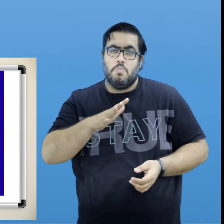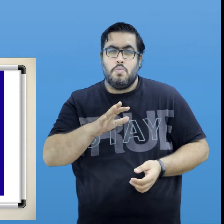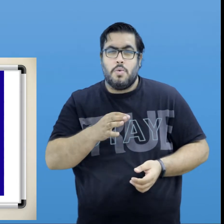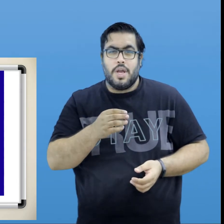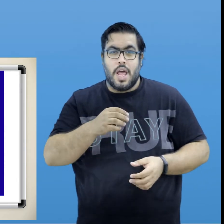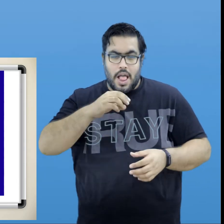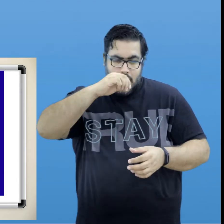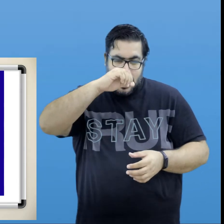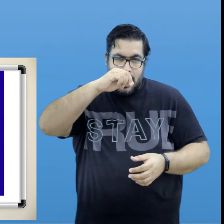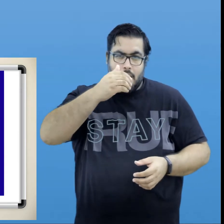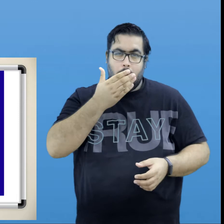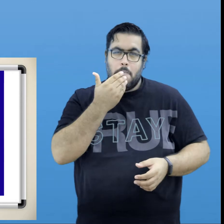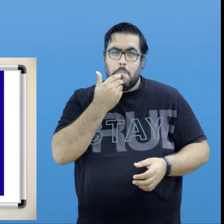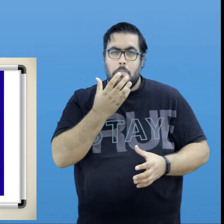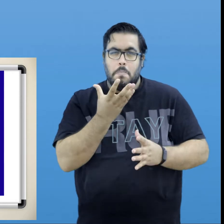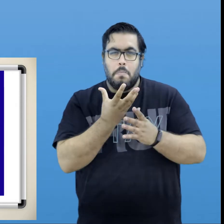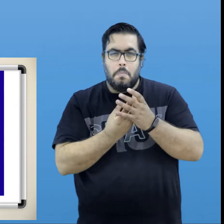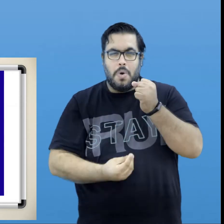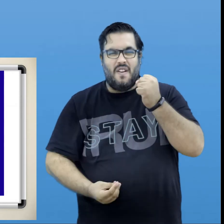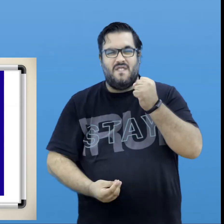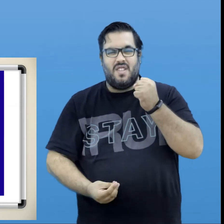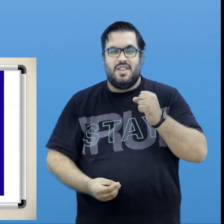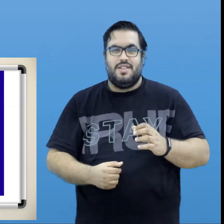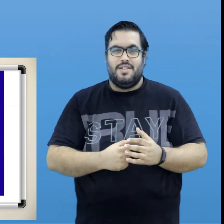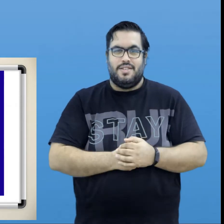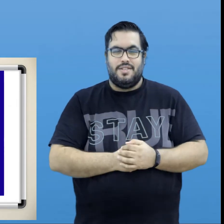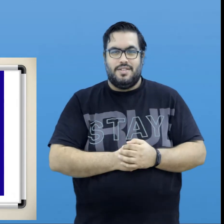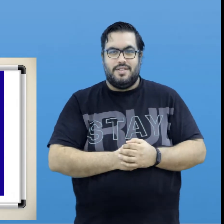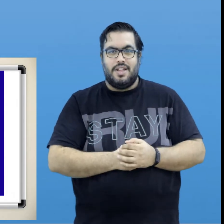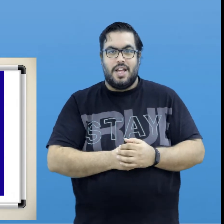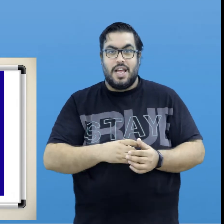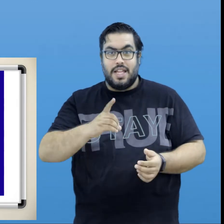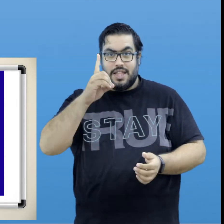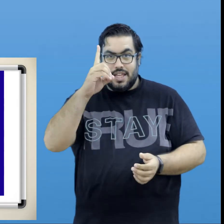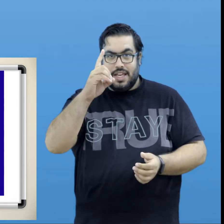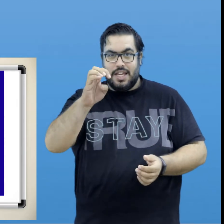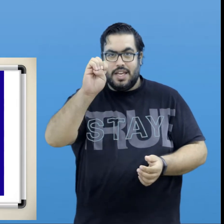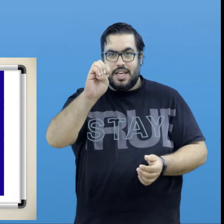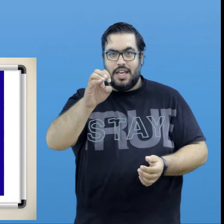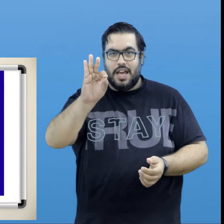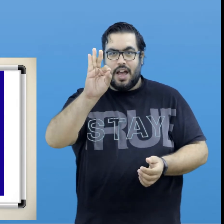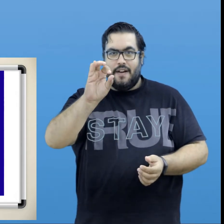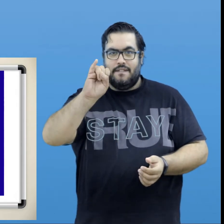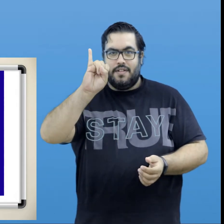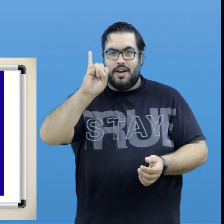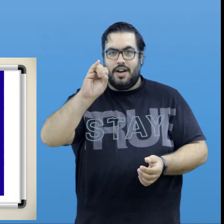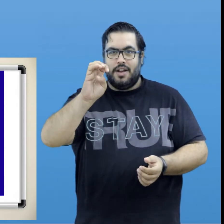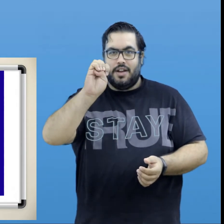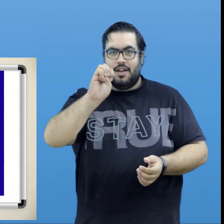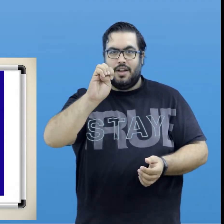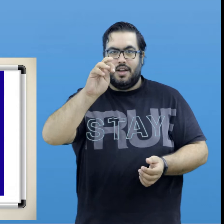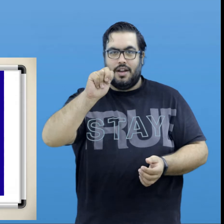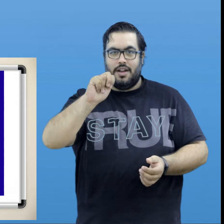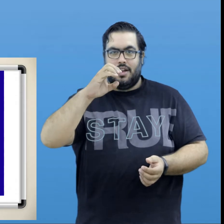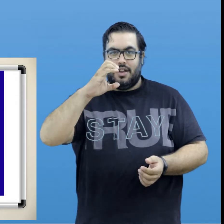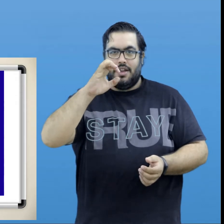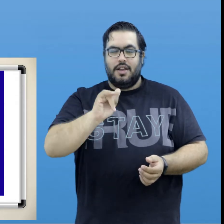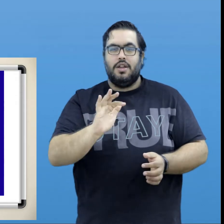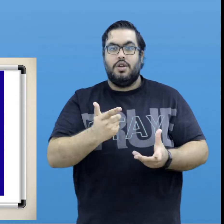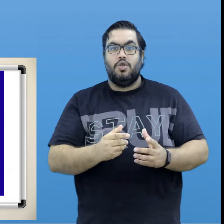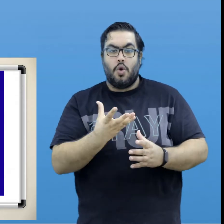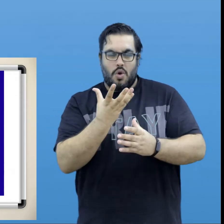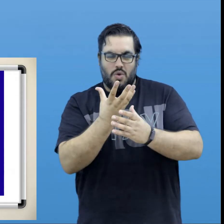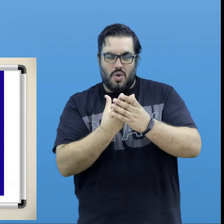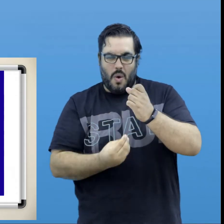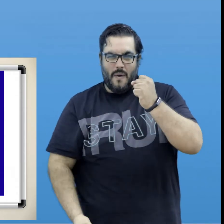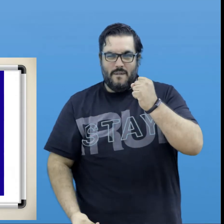diets. We have a new vocabulary item as well, deficiency. From the context, what do you think it means? Take